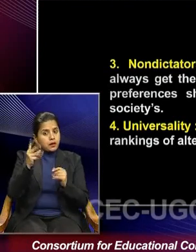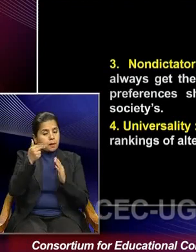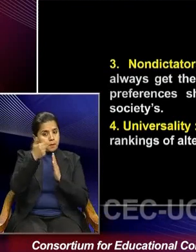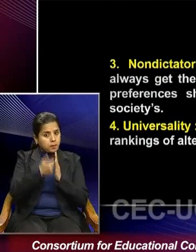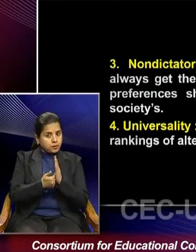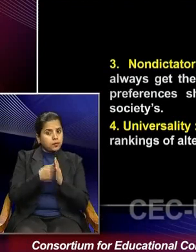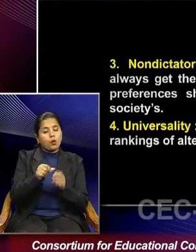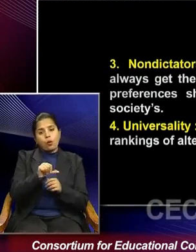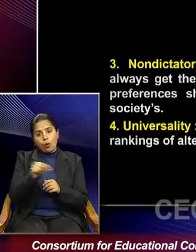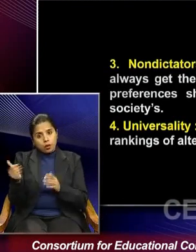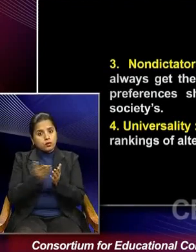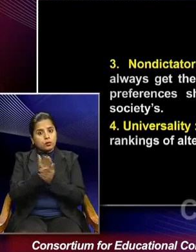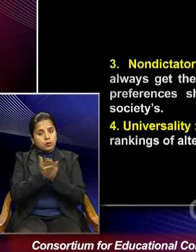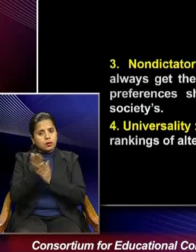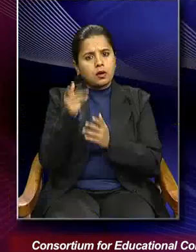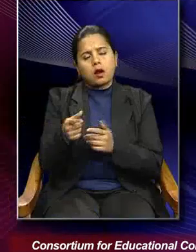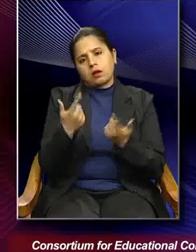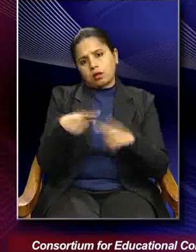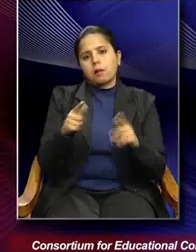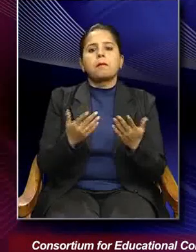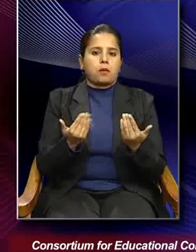of alternative is permissible.